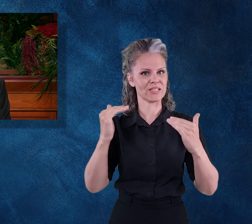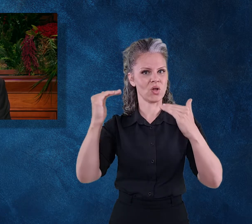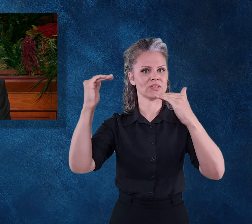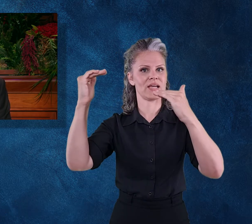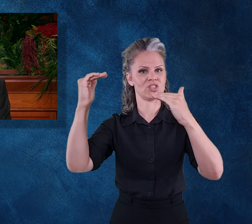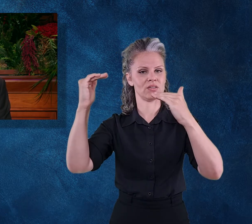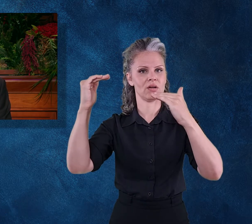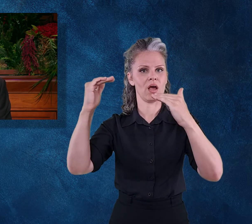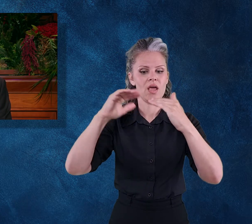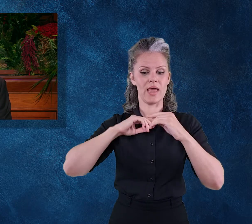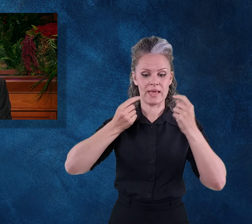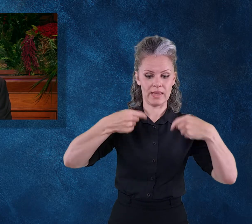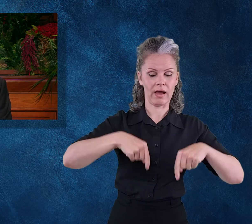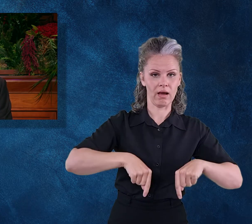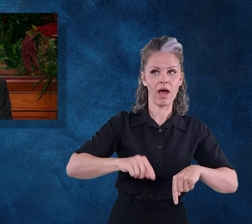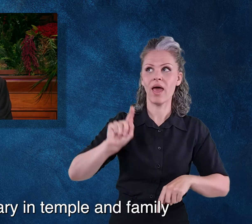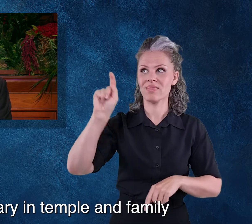the veil.